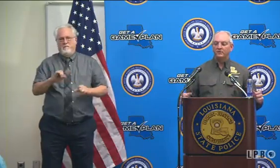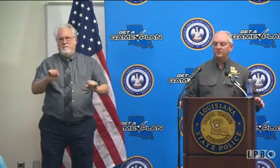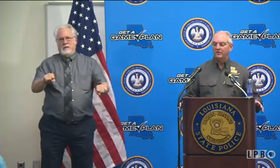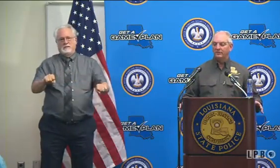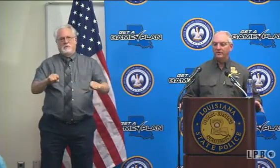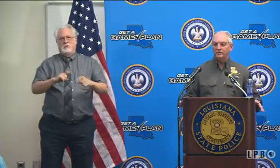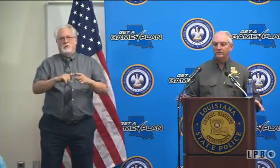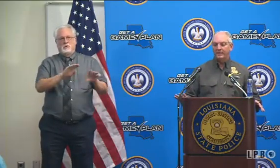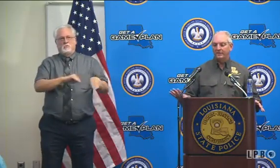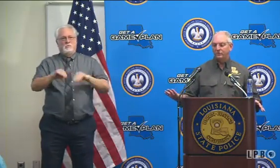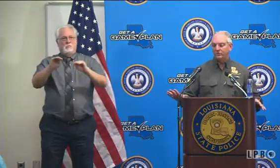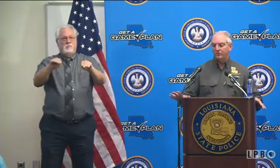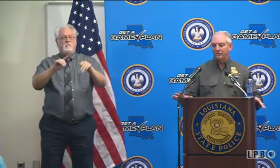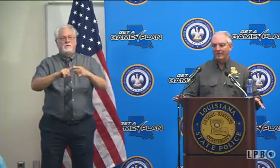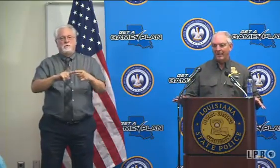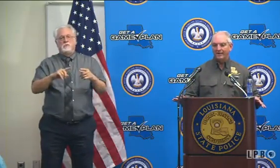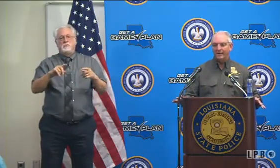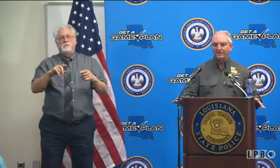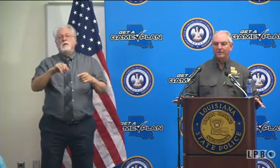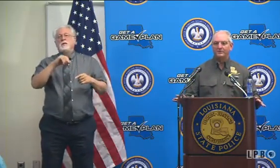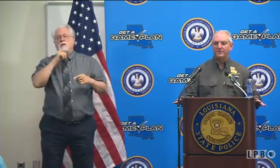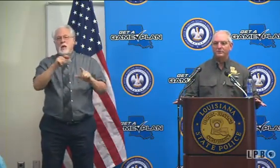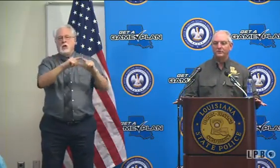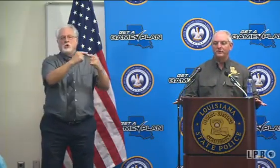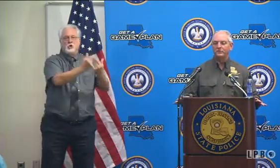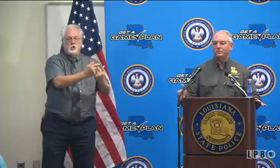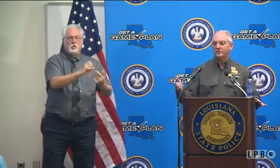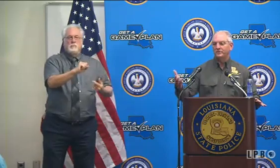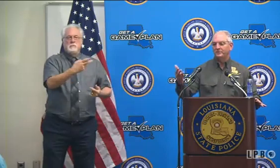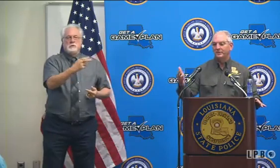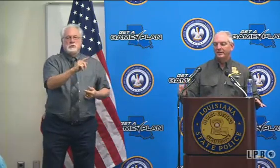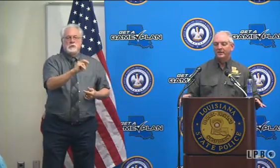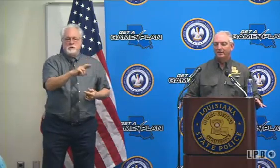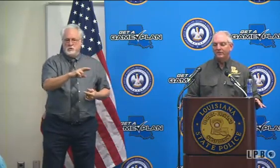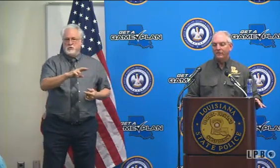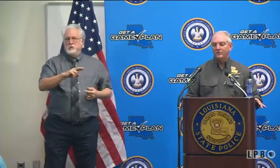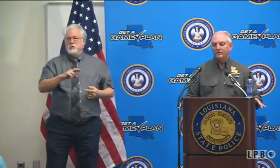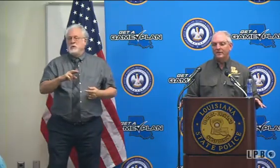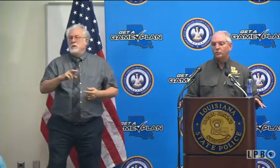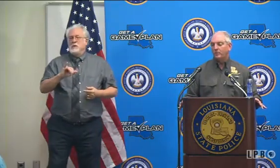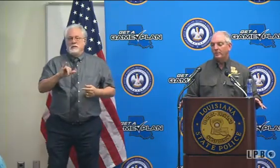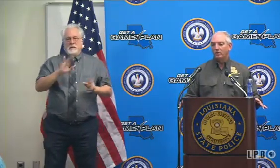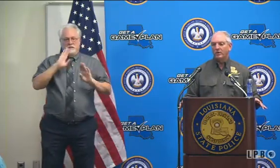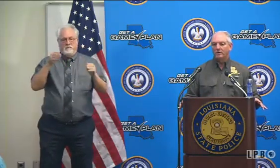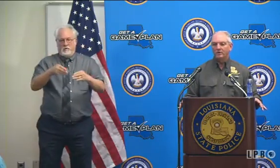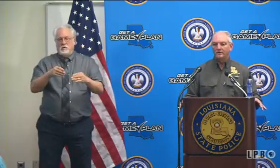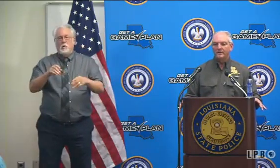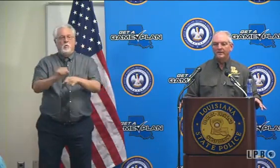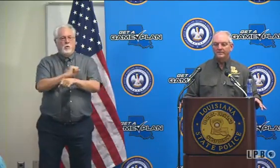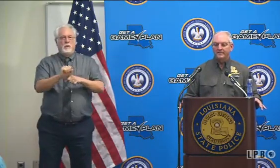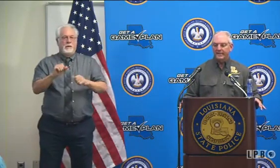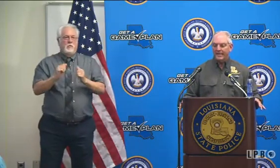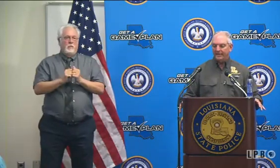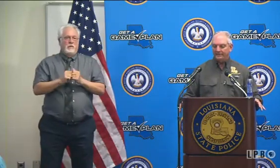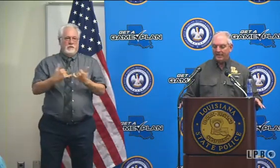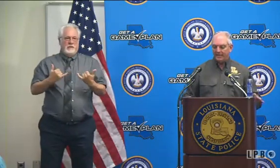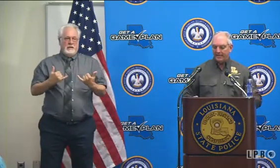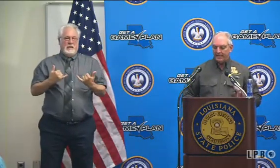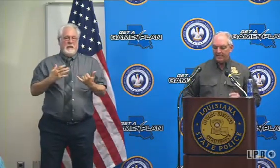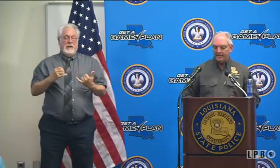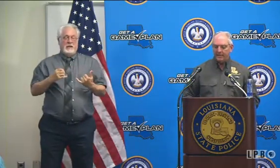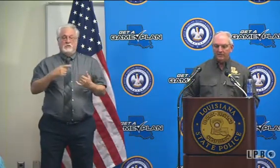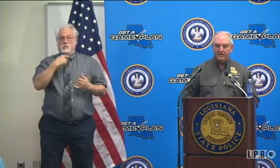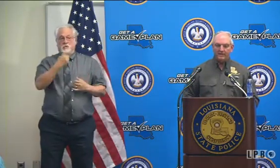possible to get those individuals into non-congregant shelters first, which is the focus. That's what we've been working on today, and as